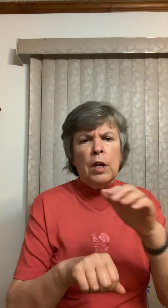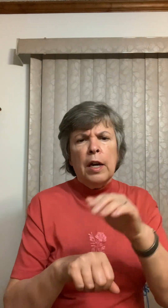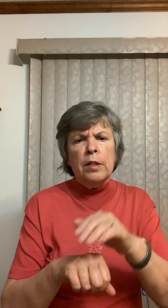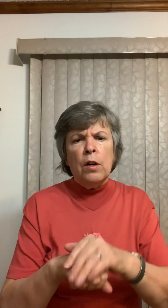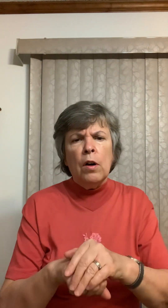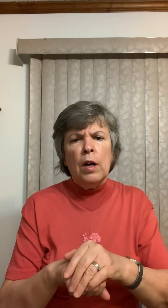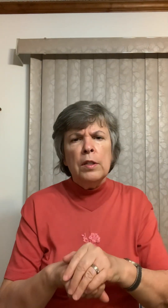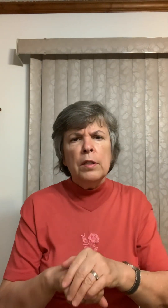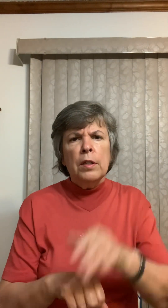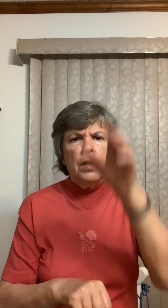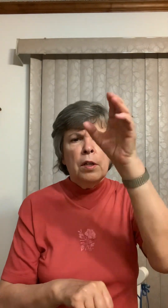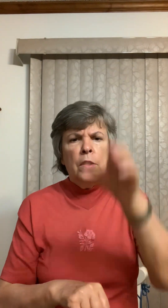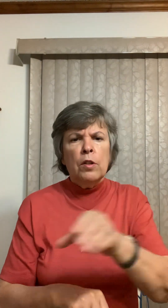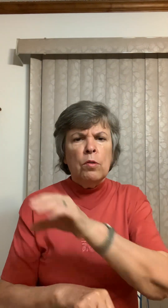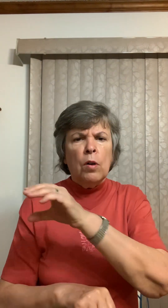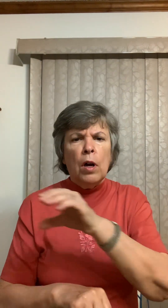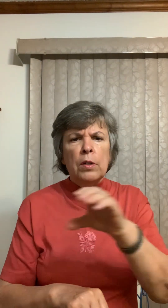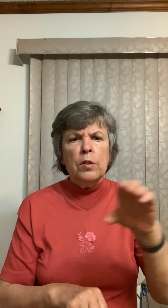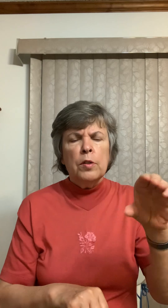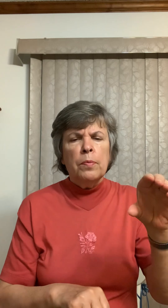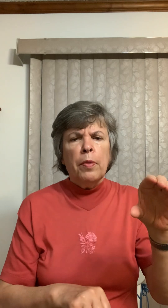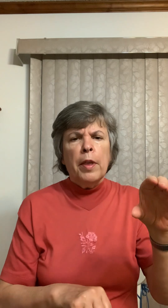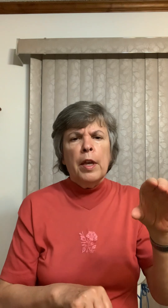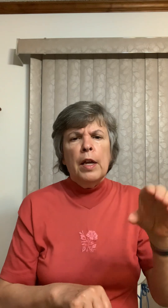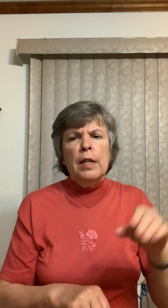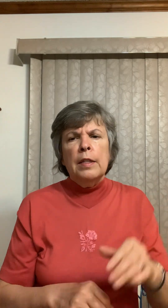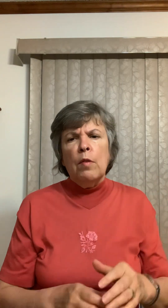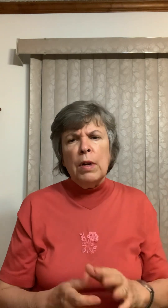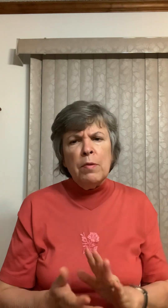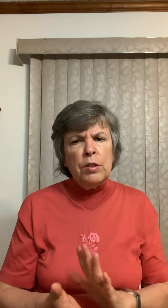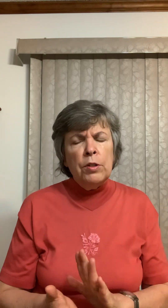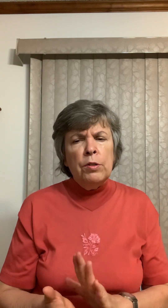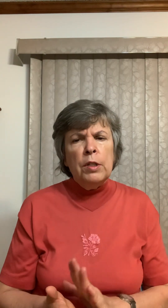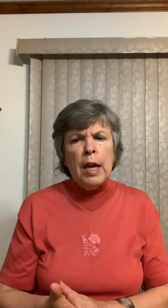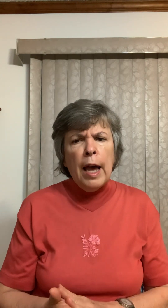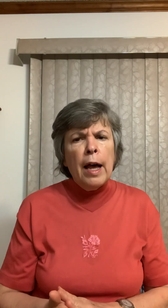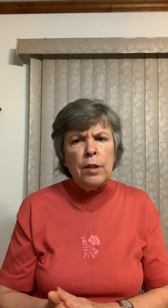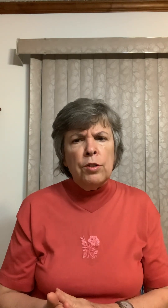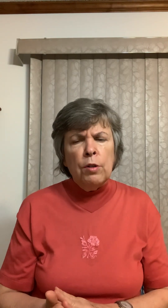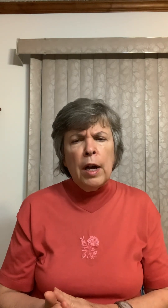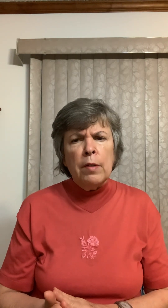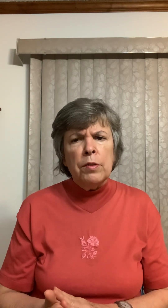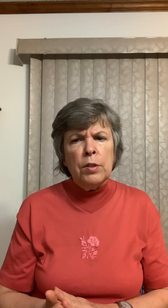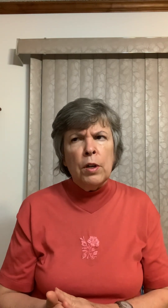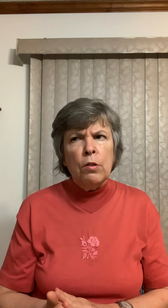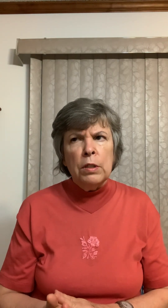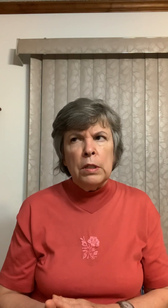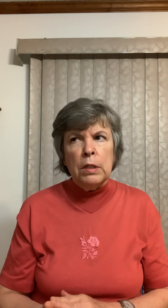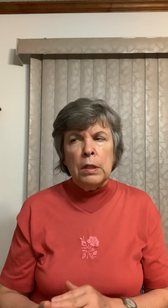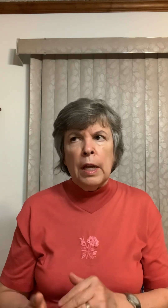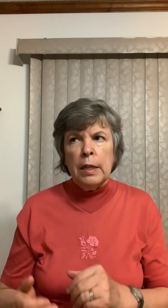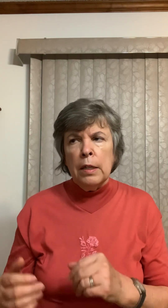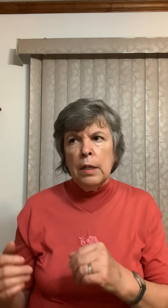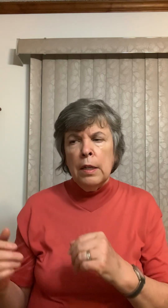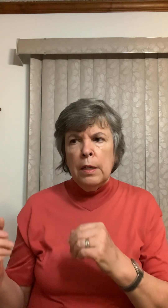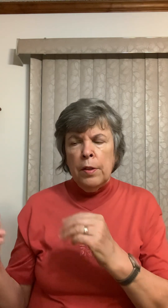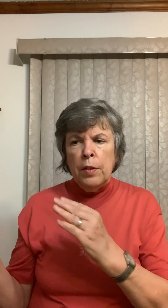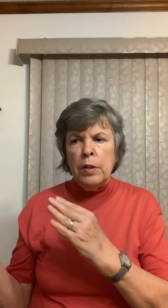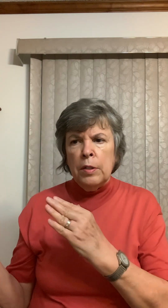died. On the cross. Now, whenever you see as, you have to know, is it like this